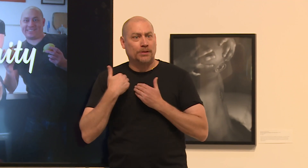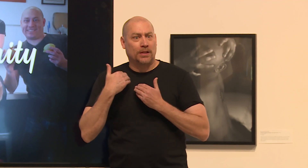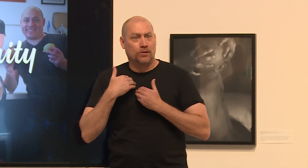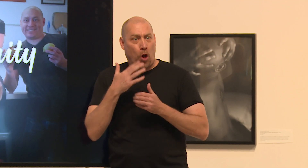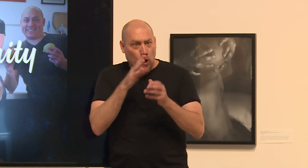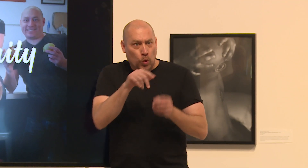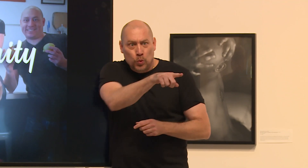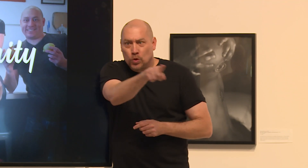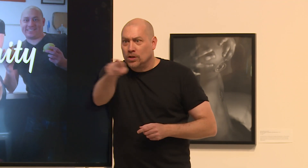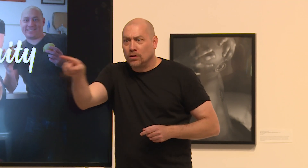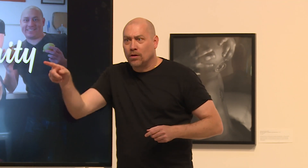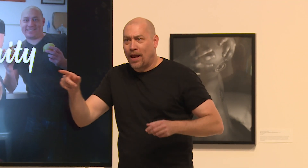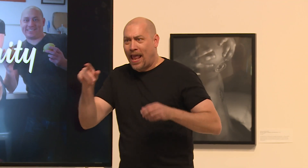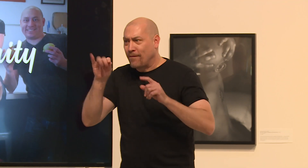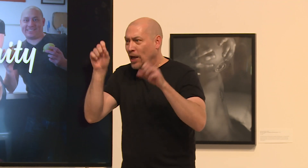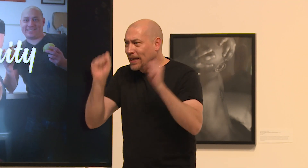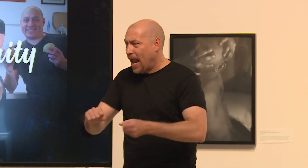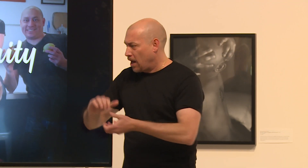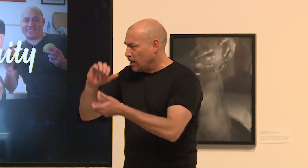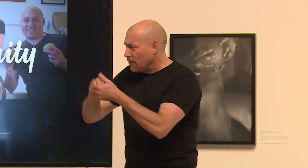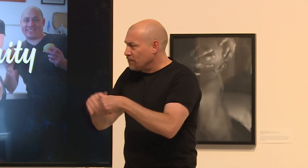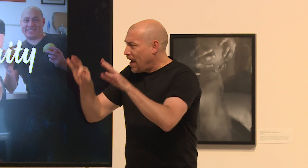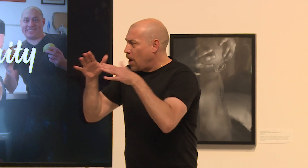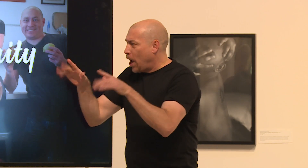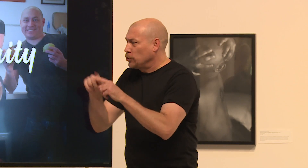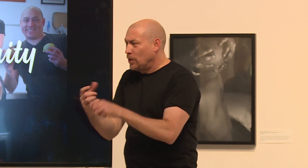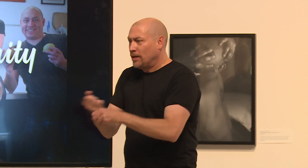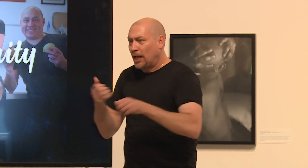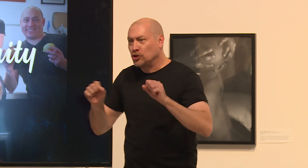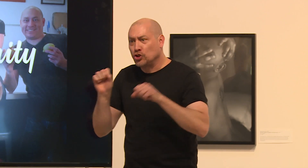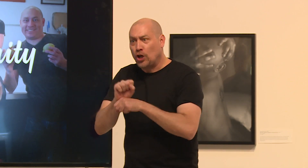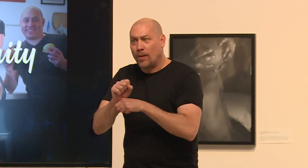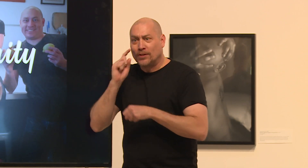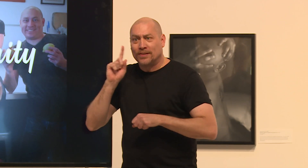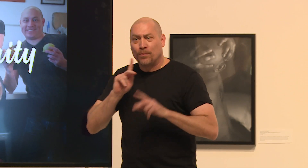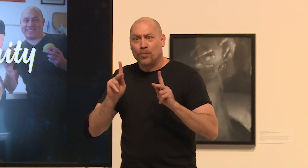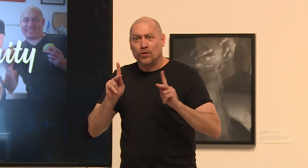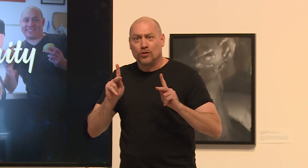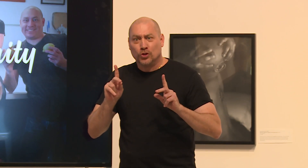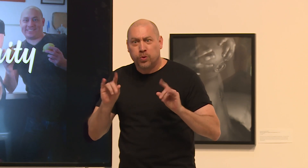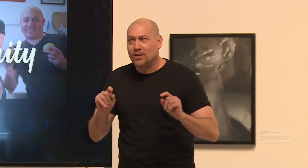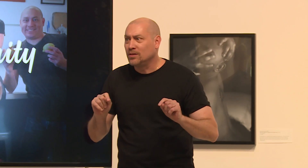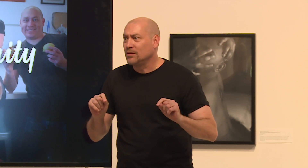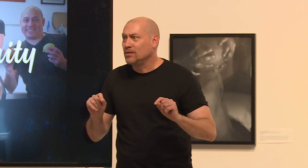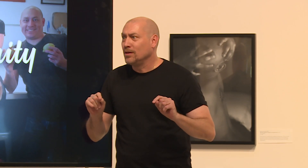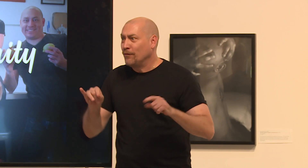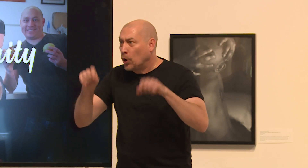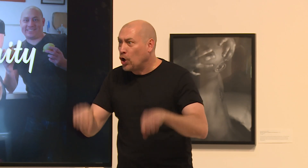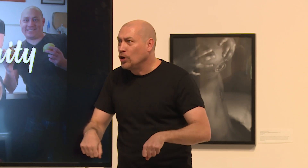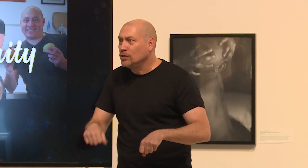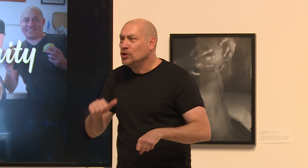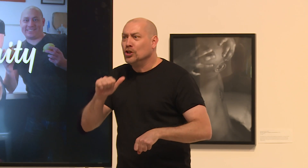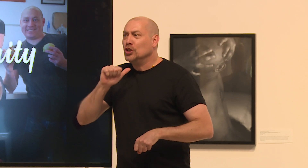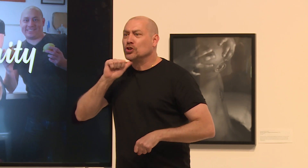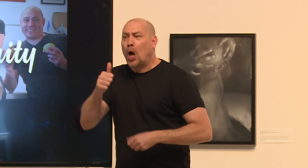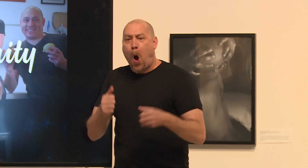I think each and every one of us has a responsibility to help others